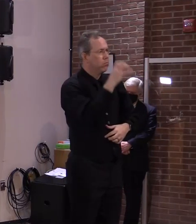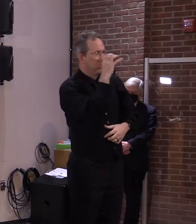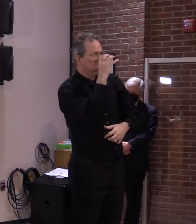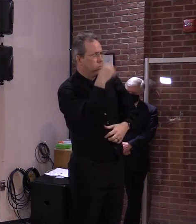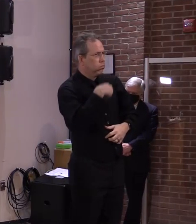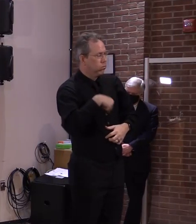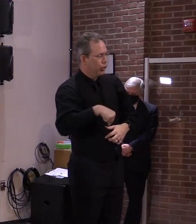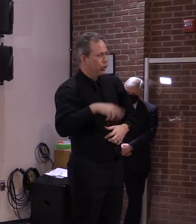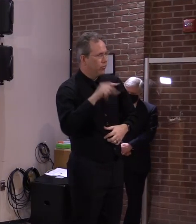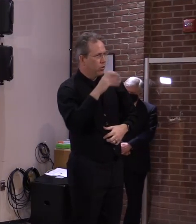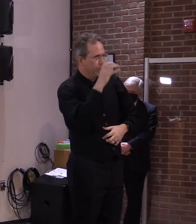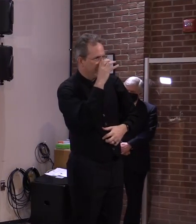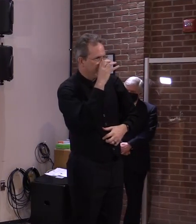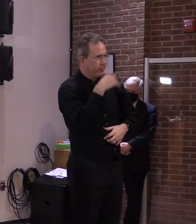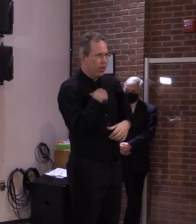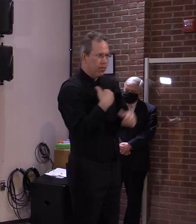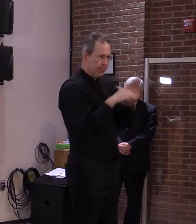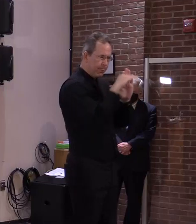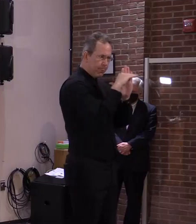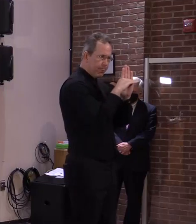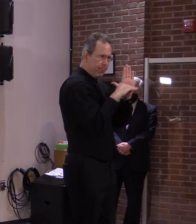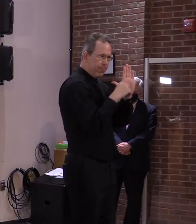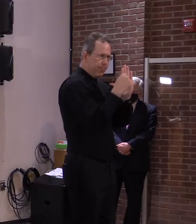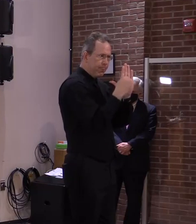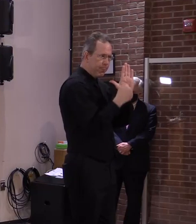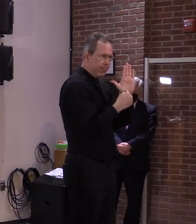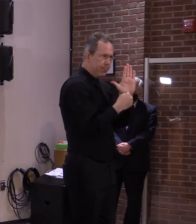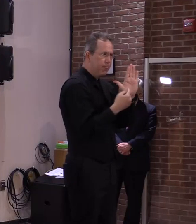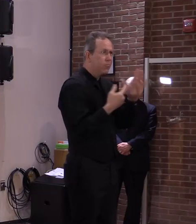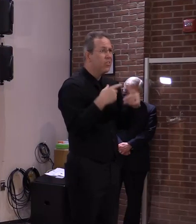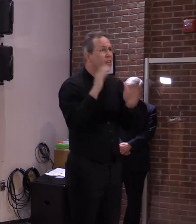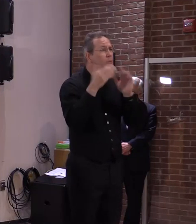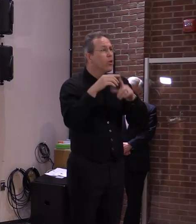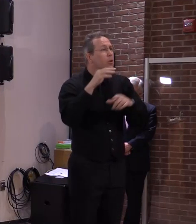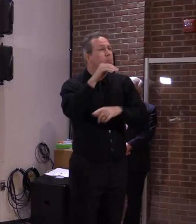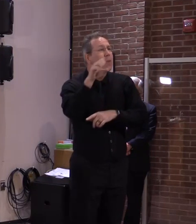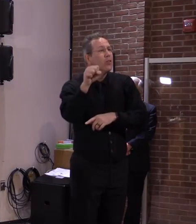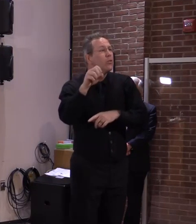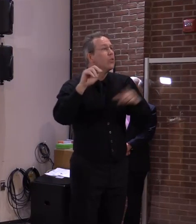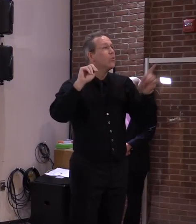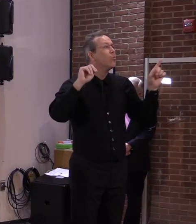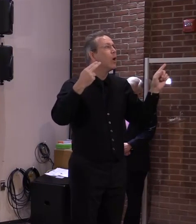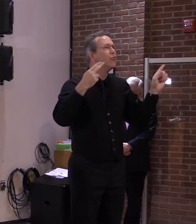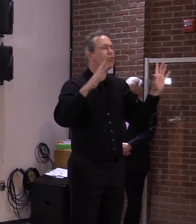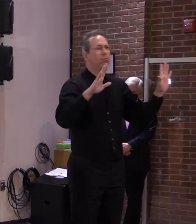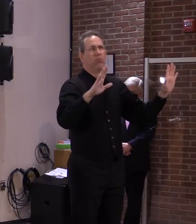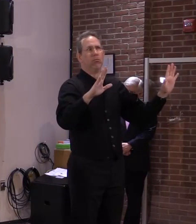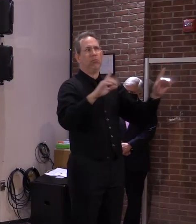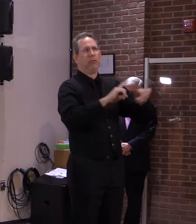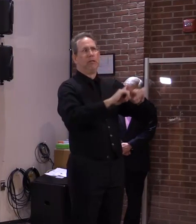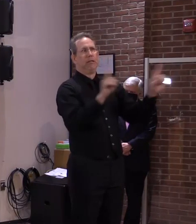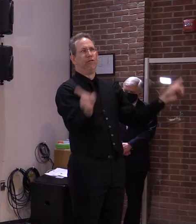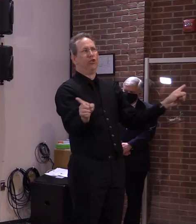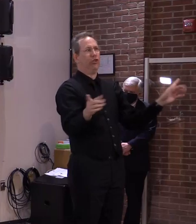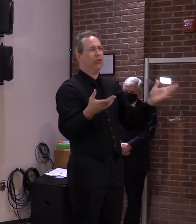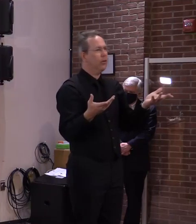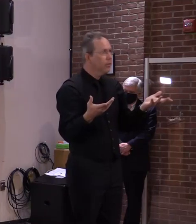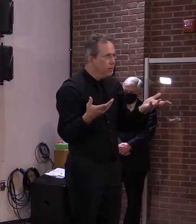than Massachusetts, Connecticut, New Hampshire, and others in the region. This includes capacity